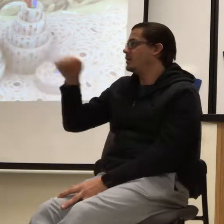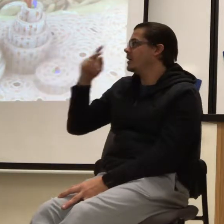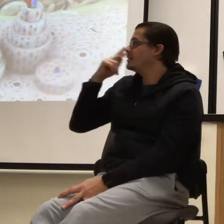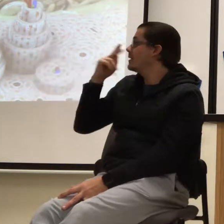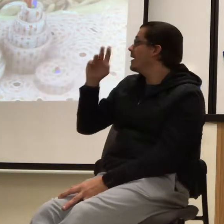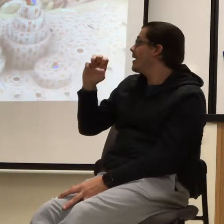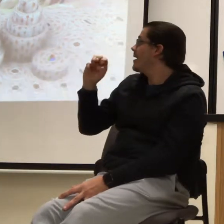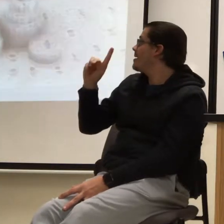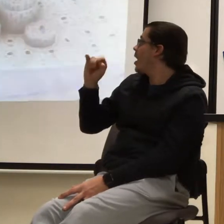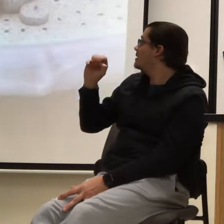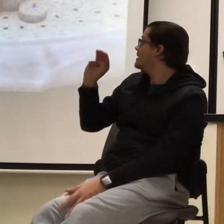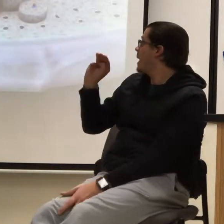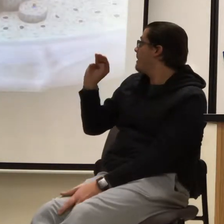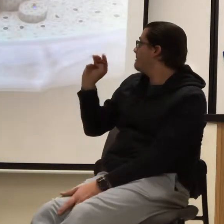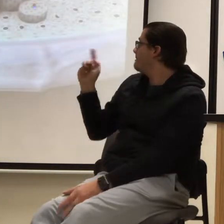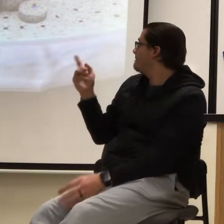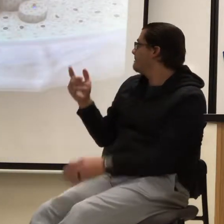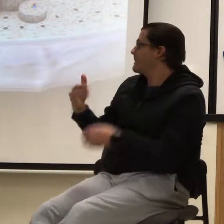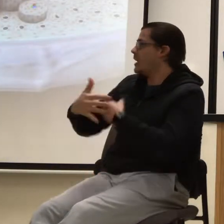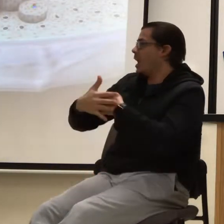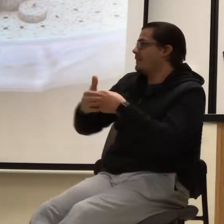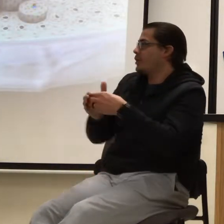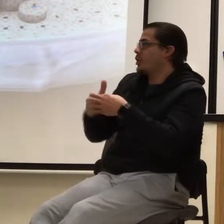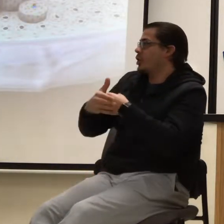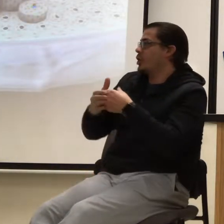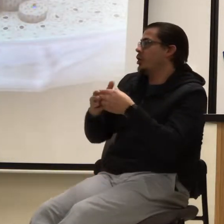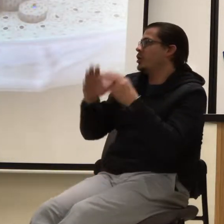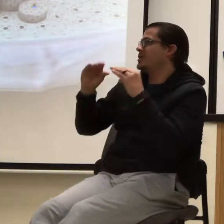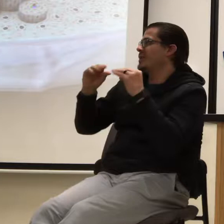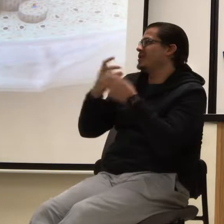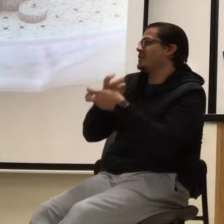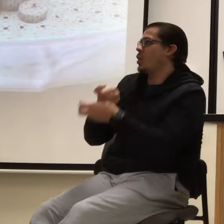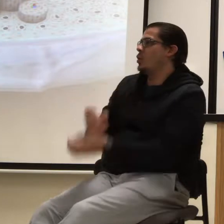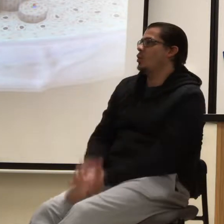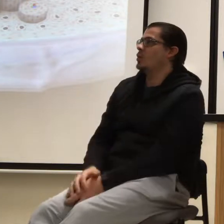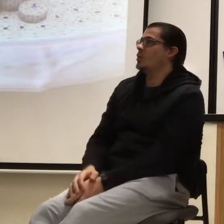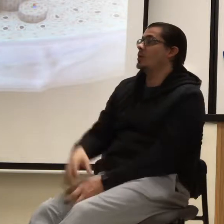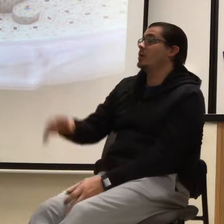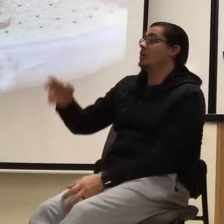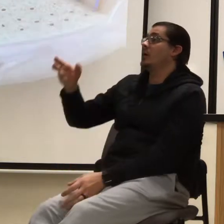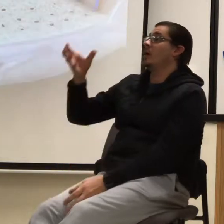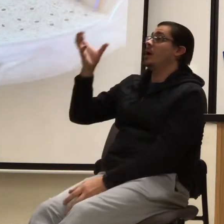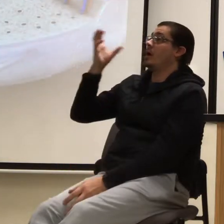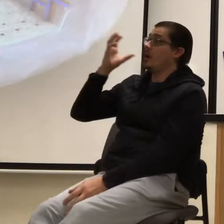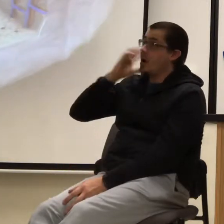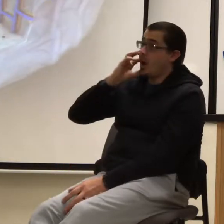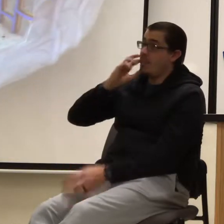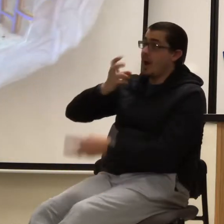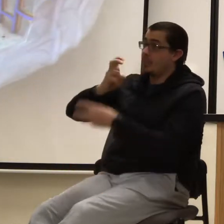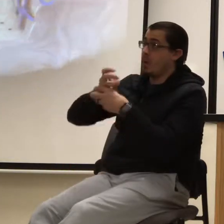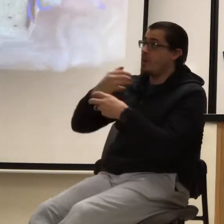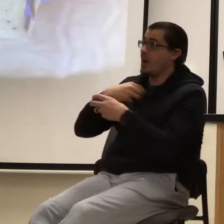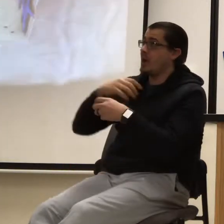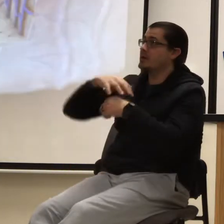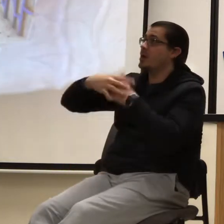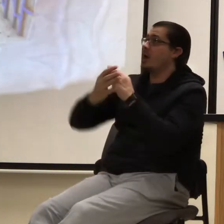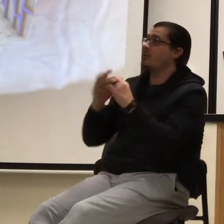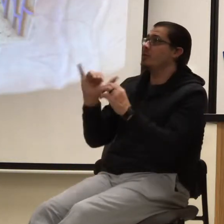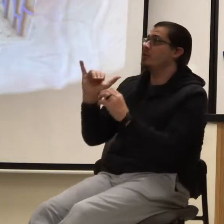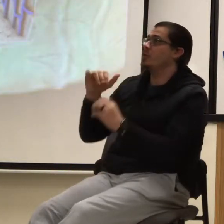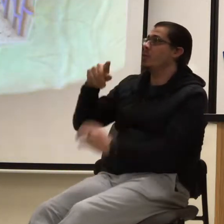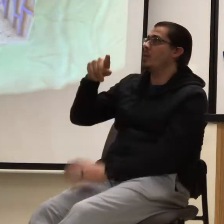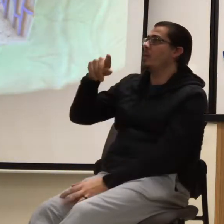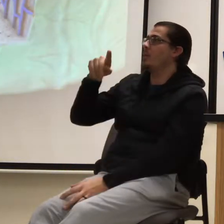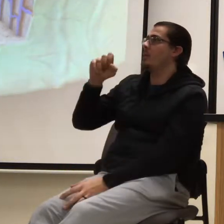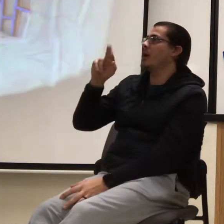the spongy bone. Well, the compact bone has an outer covering, and it's called the periosteum, and we highlight